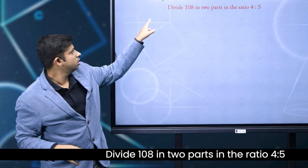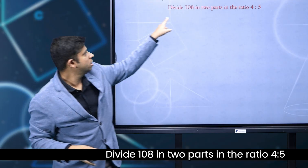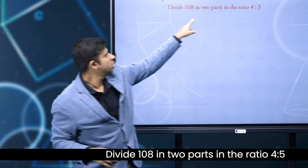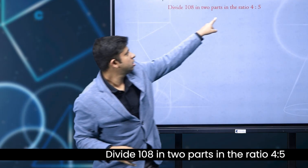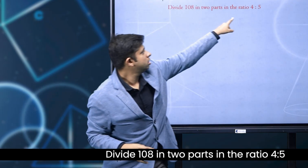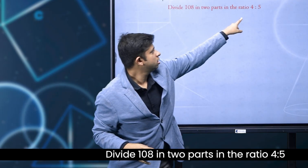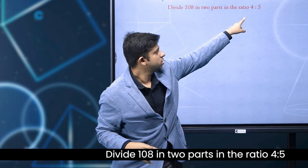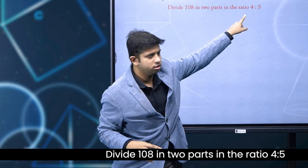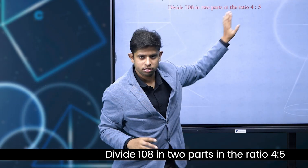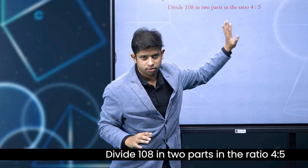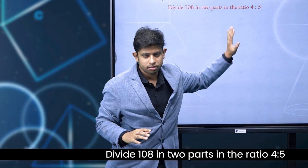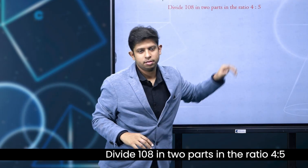4:5.